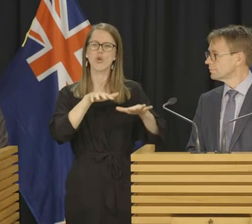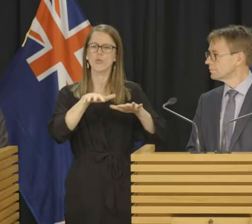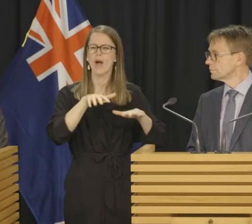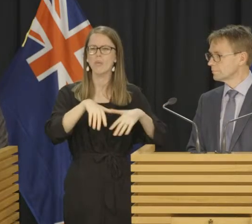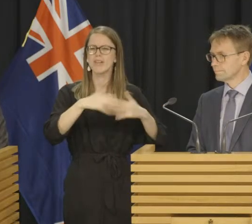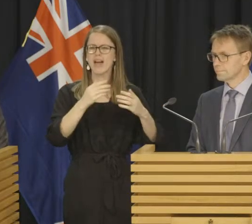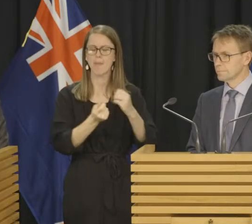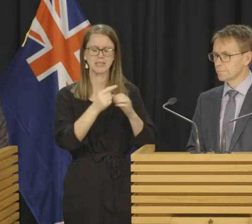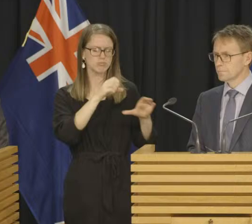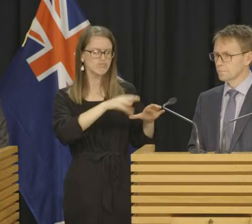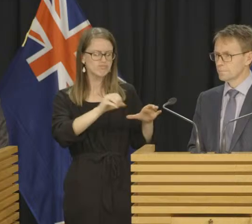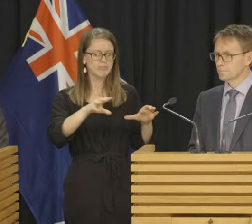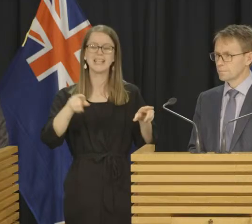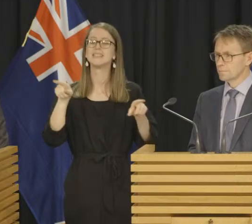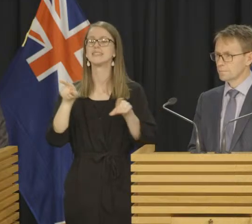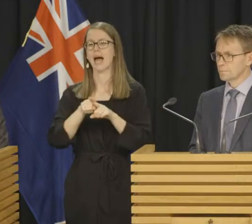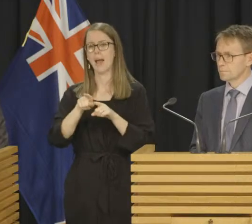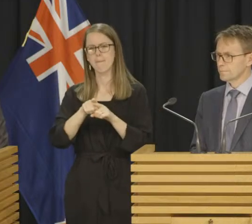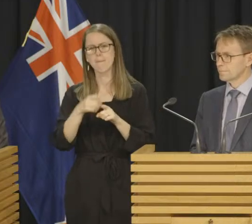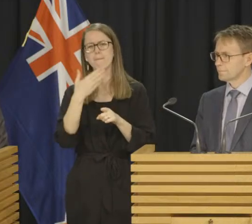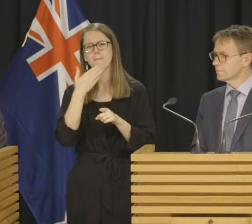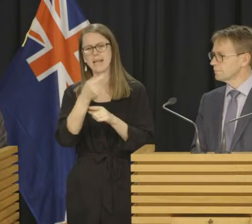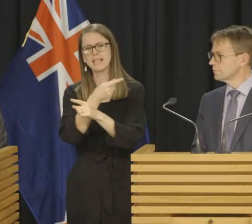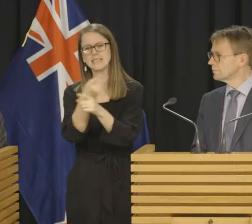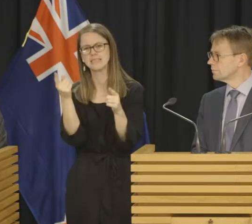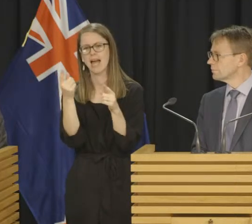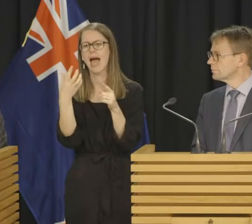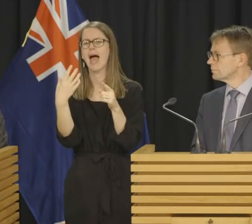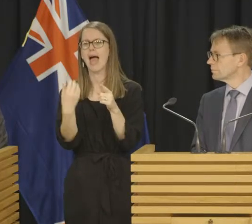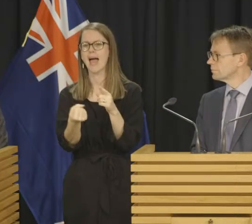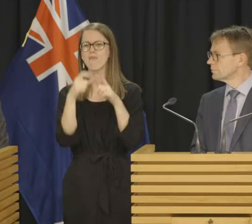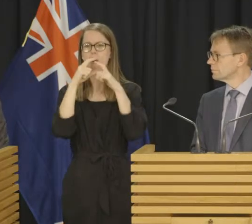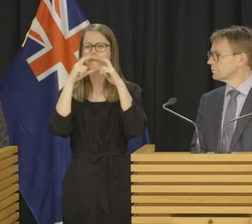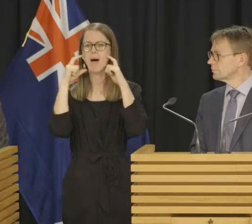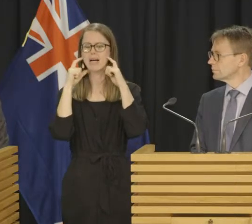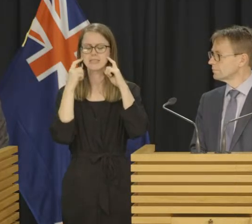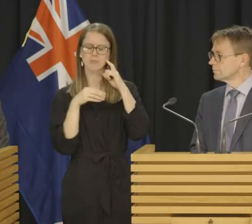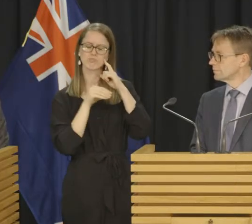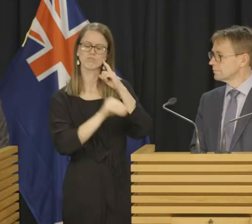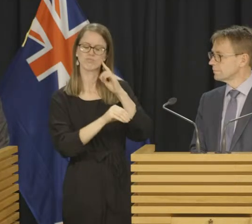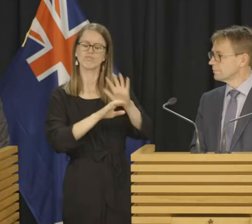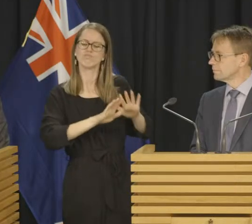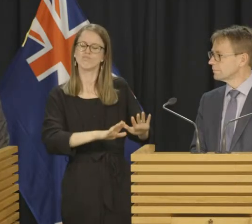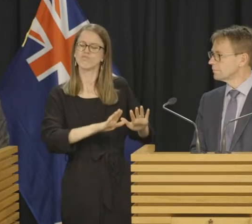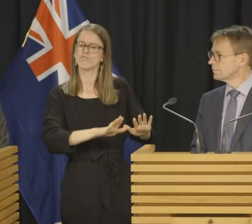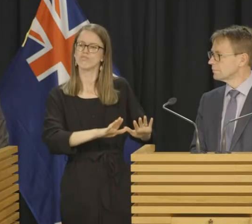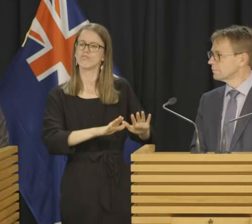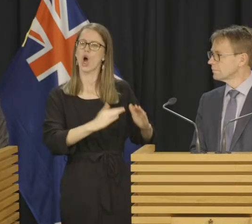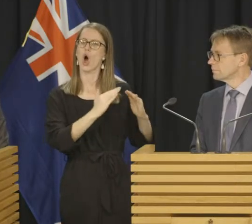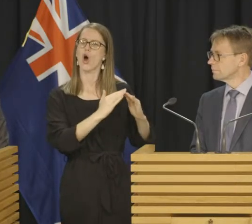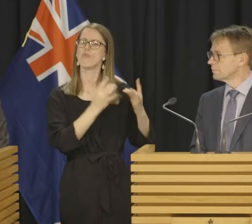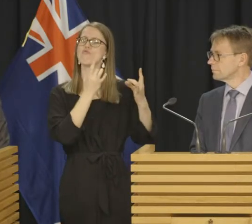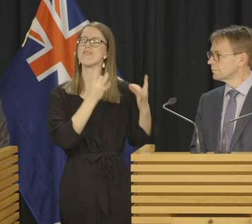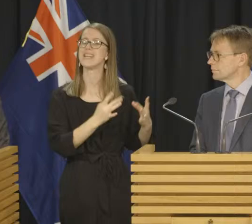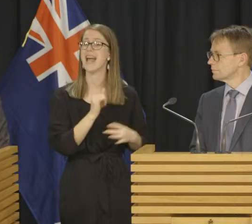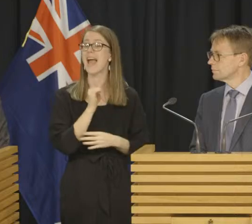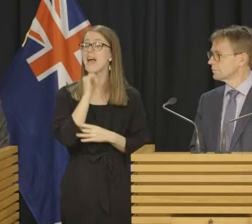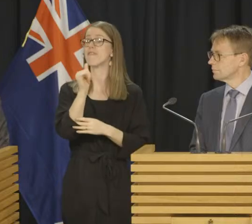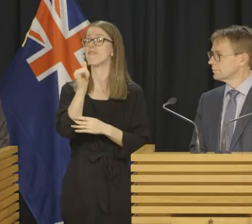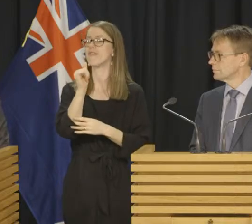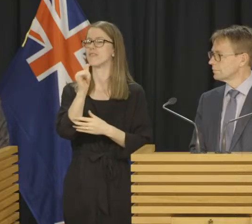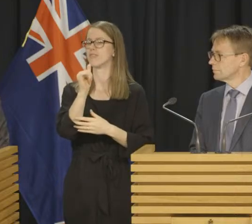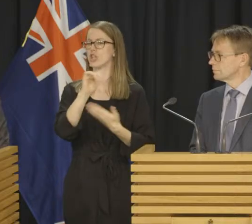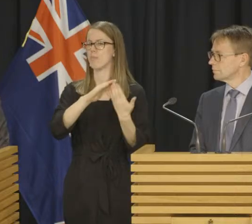disaster, we are encouraging New Zealanders to have a supply of masks set aside at home in the event of a